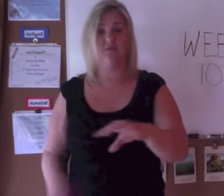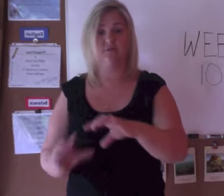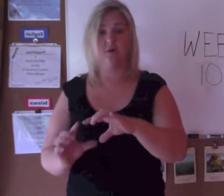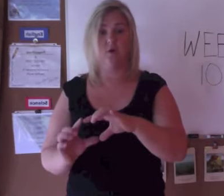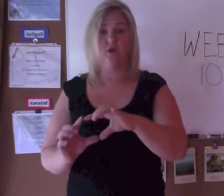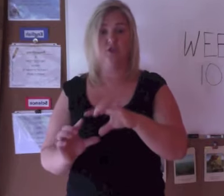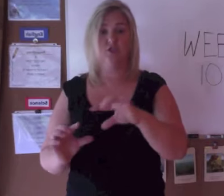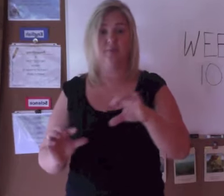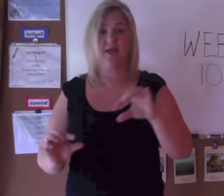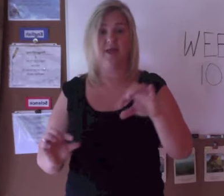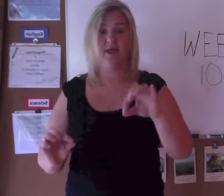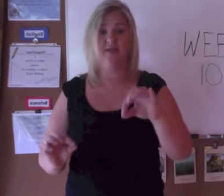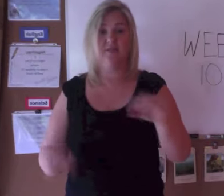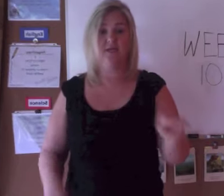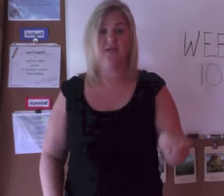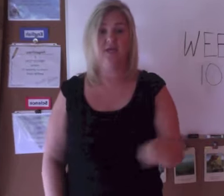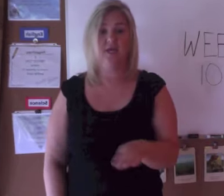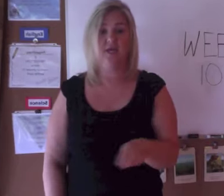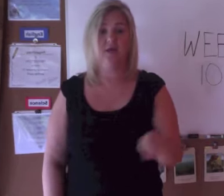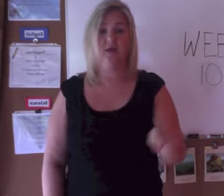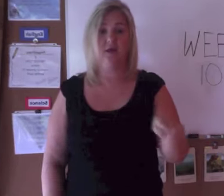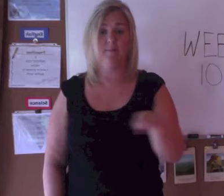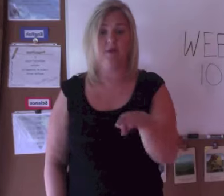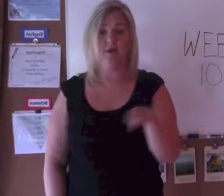So Japan's Han period.